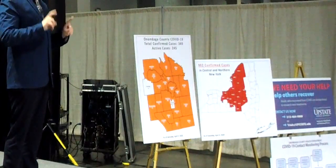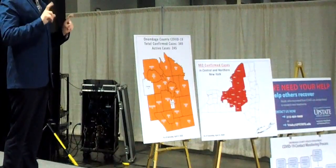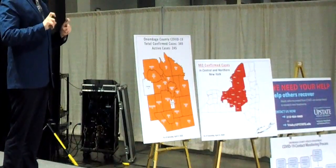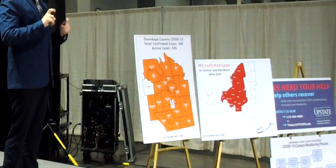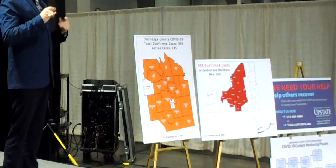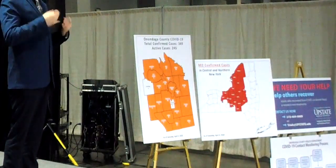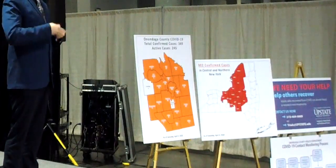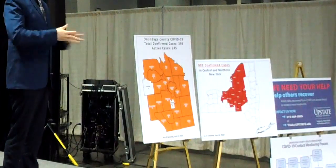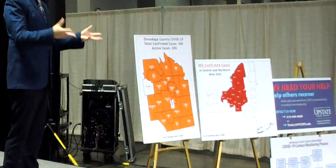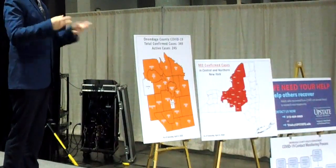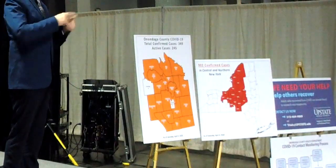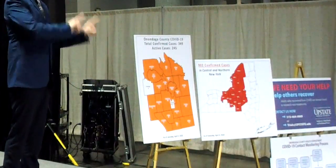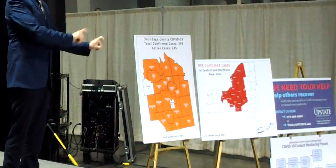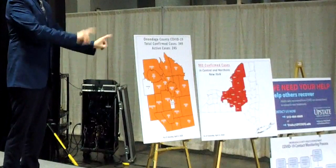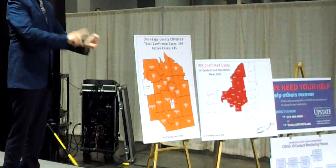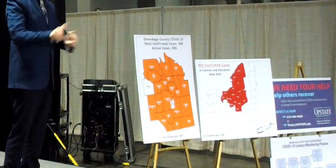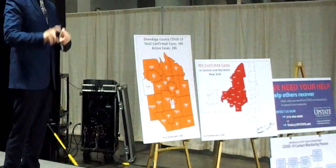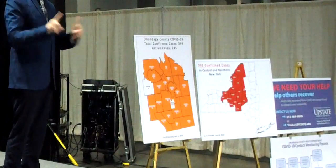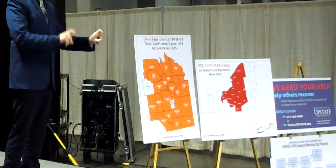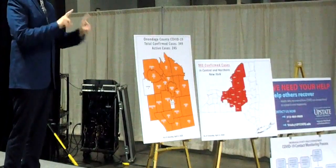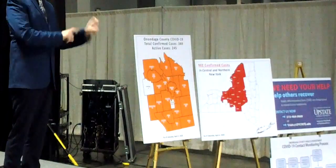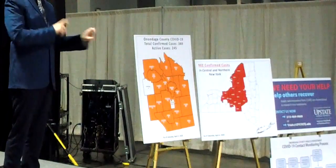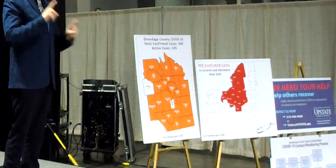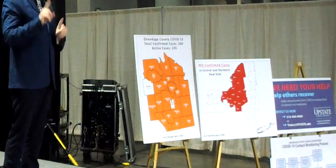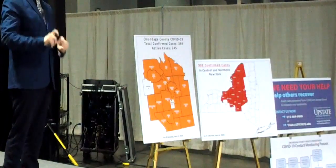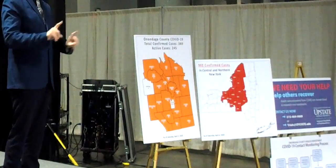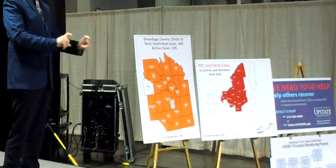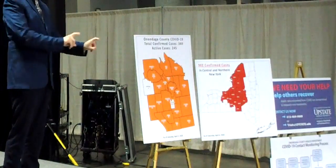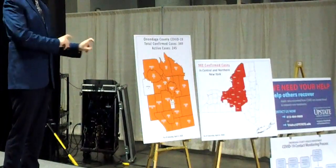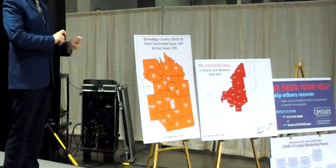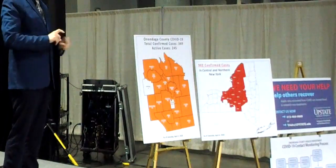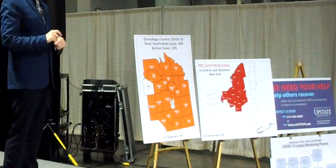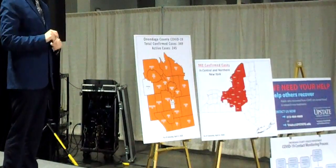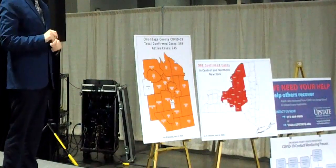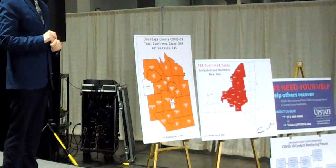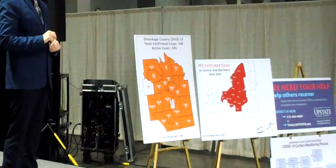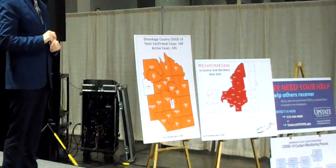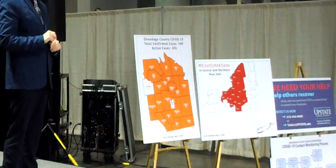professionals. We've not been testing people that don't have symptoms of COVID-19.